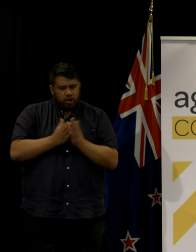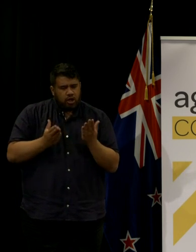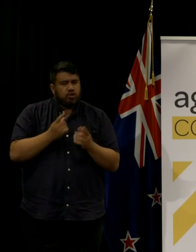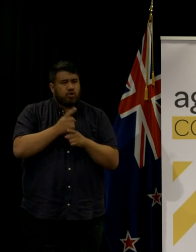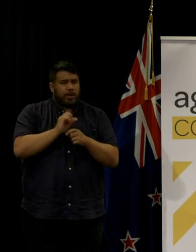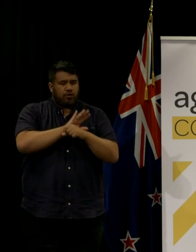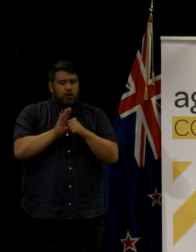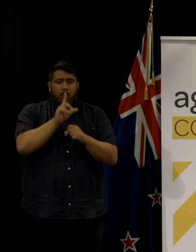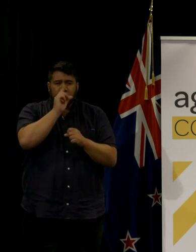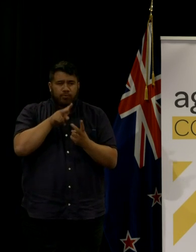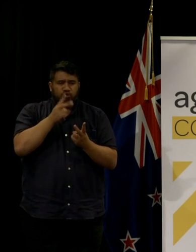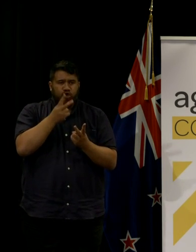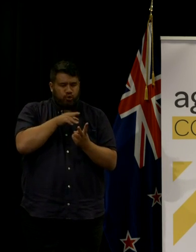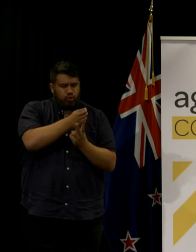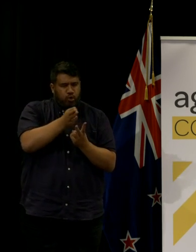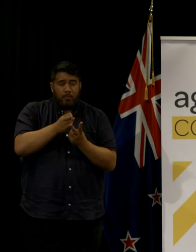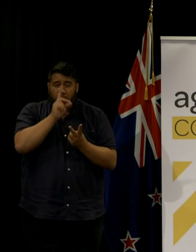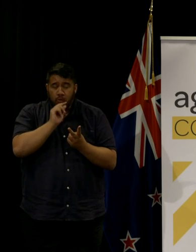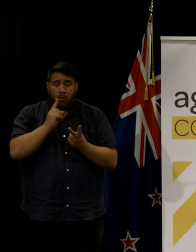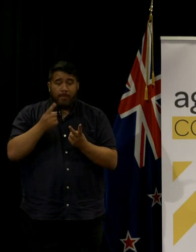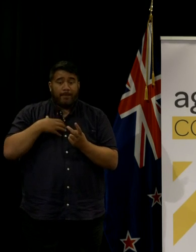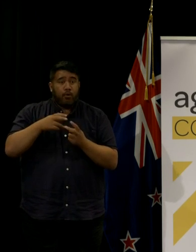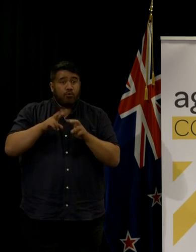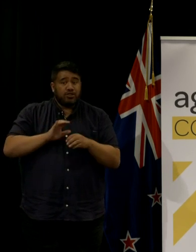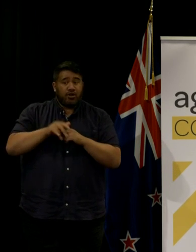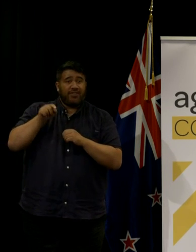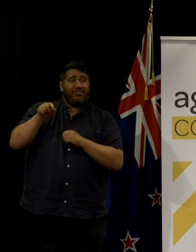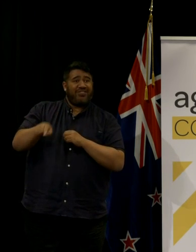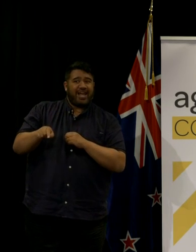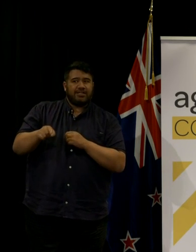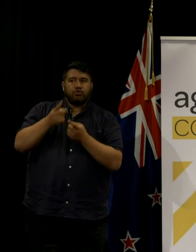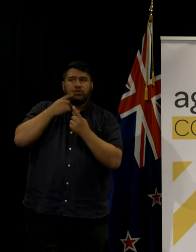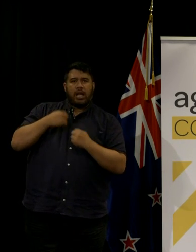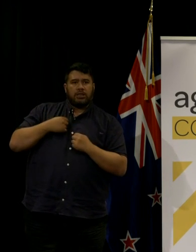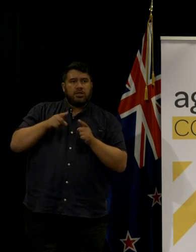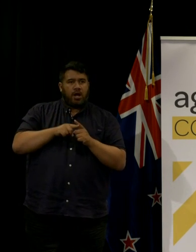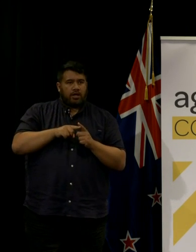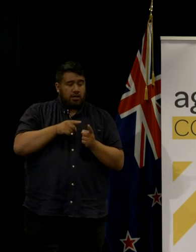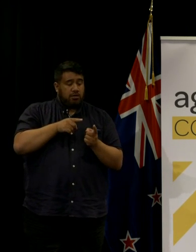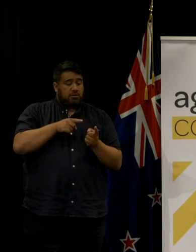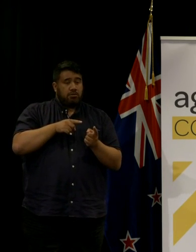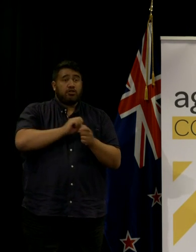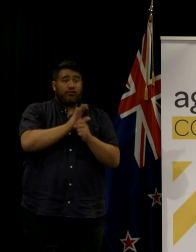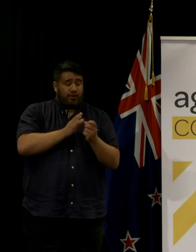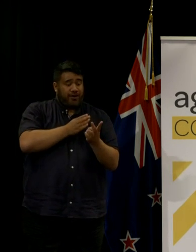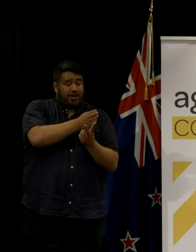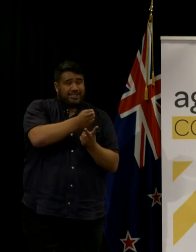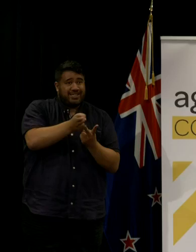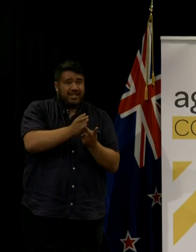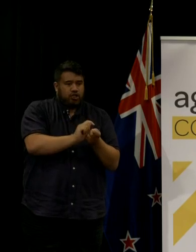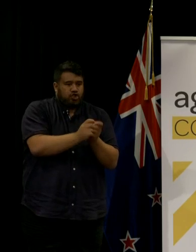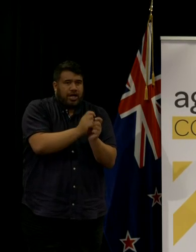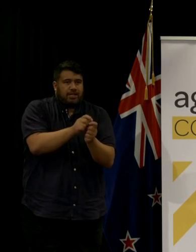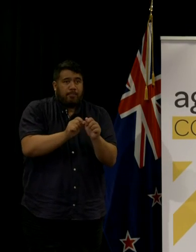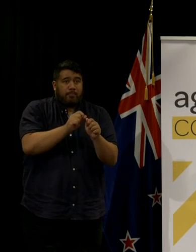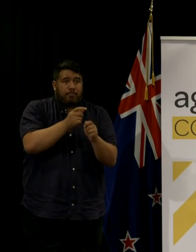strains. I'm not aware of any further research that suggests that the virus has mutated into further strains, so we're worried about